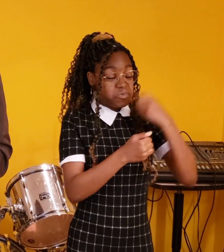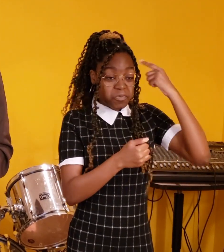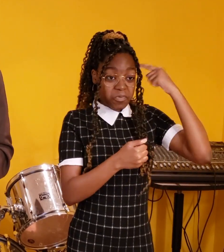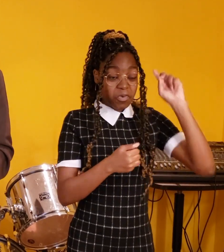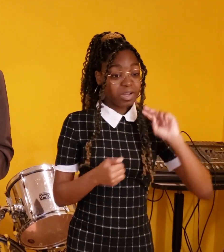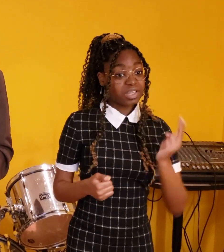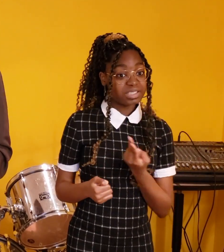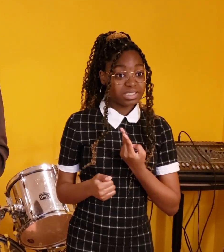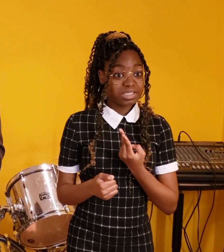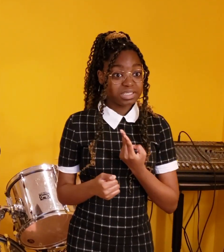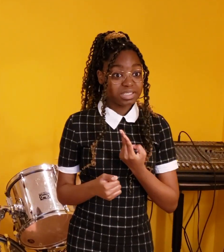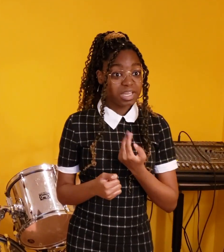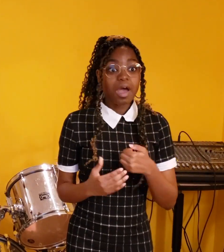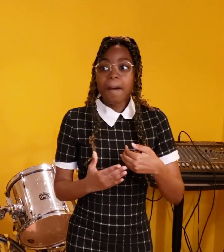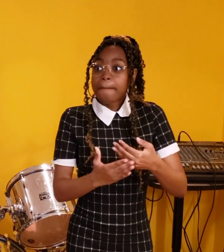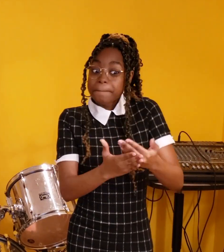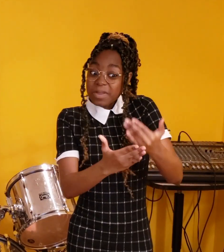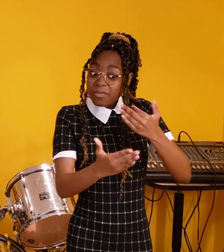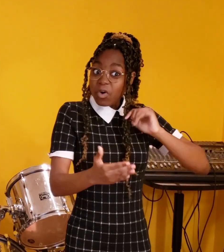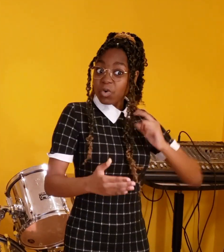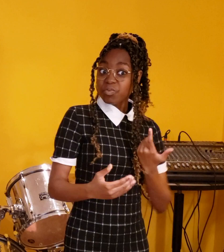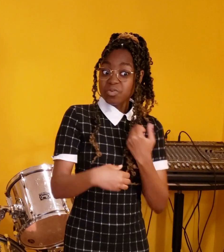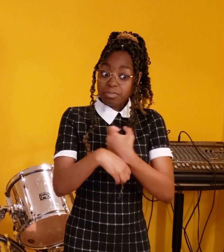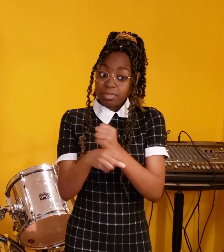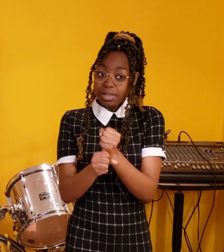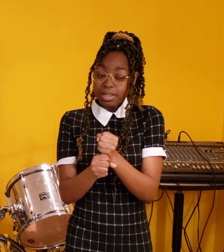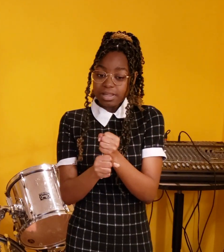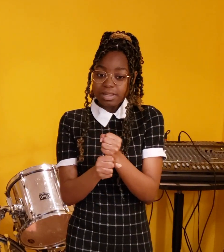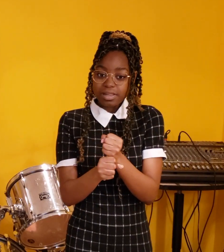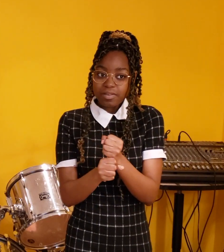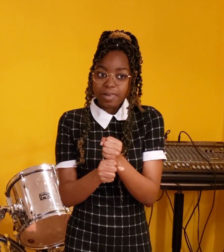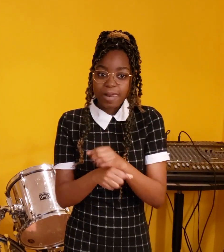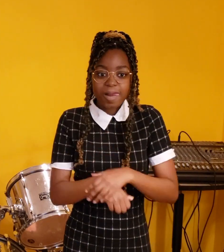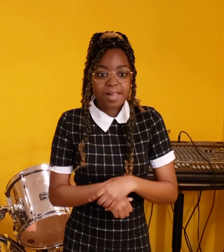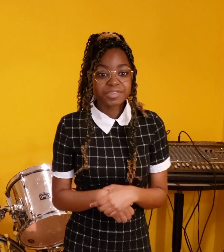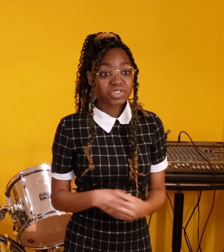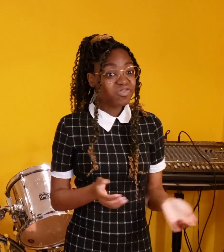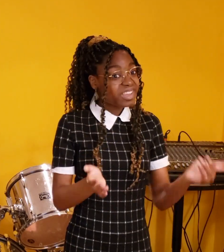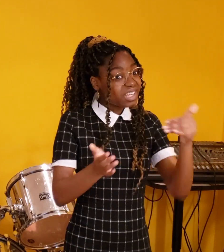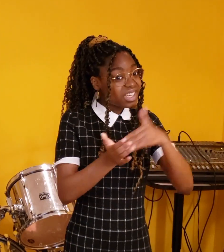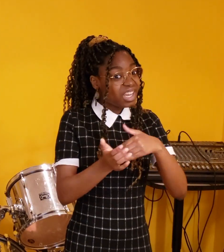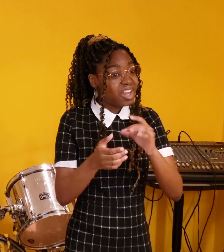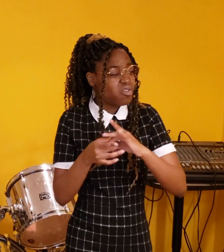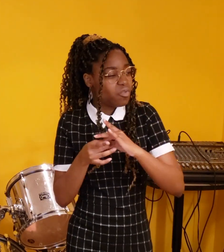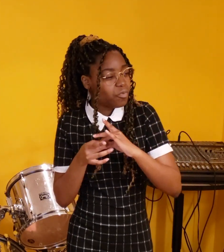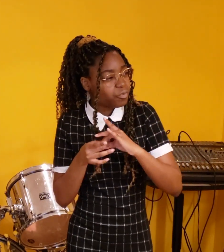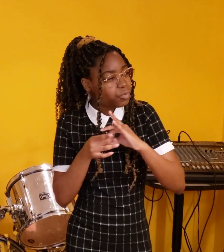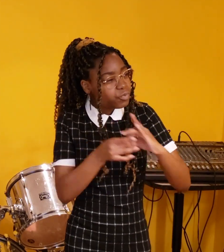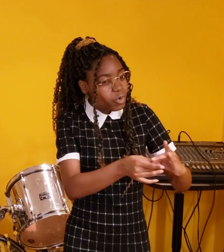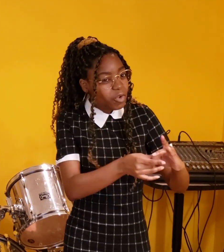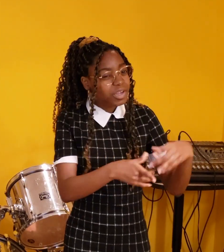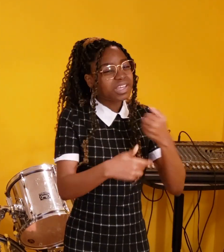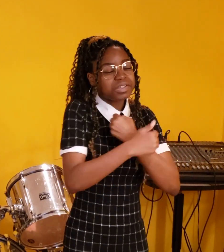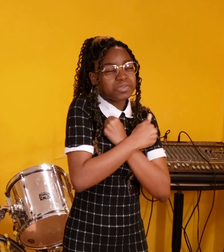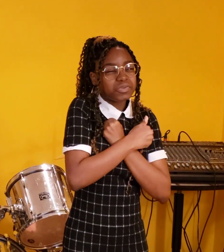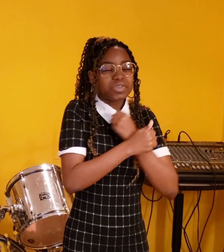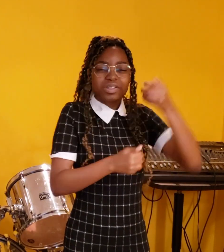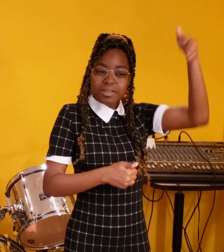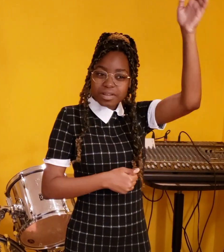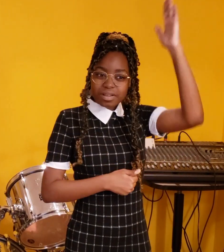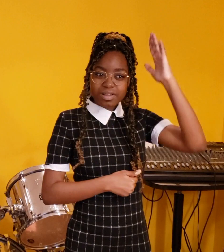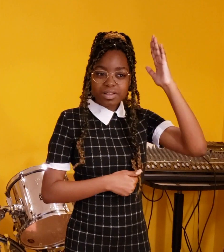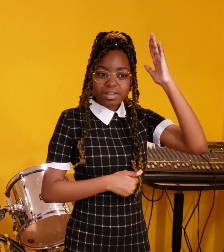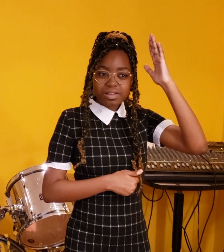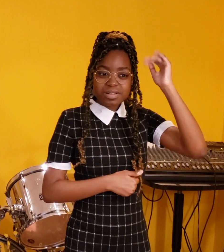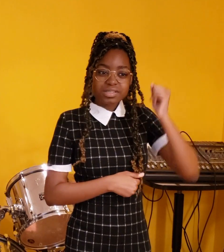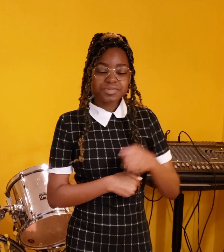Even though we had not been created. So as you can see, it is again in reference to the love of God. Paul was writing about the love of